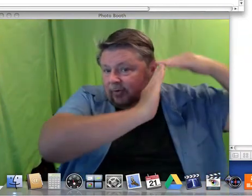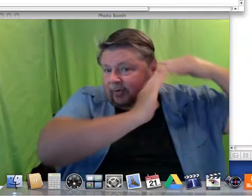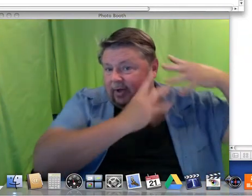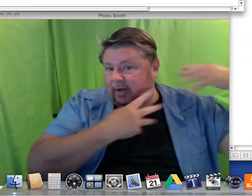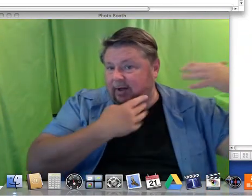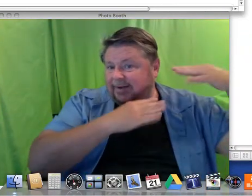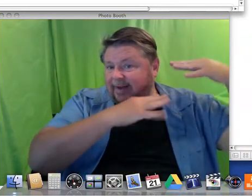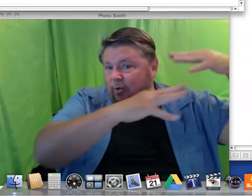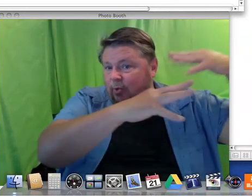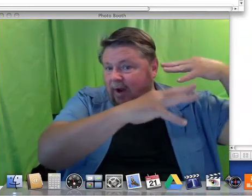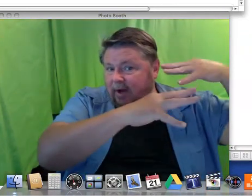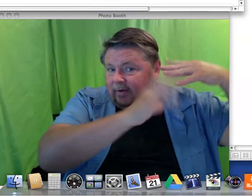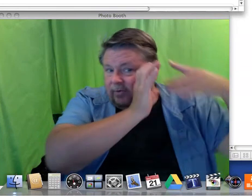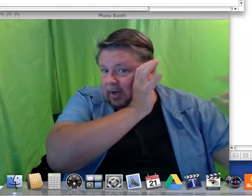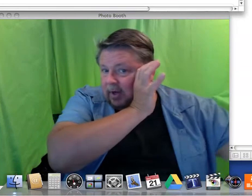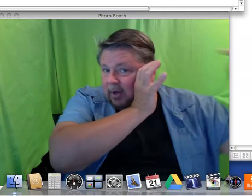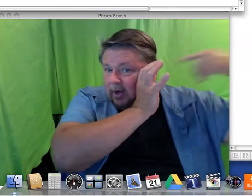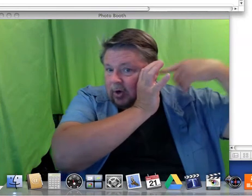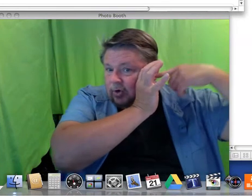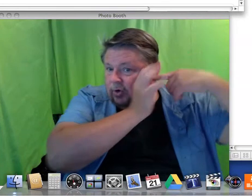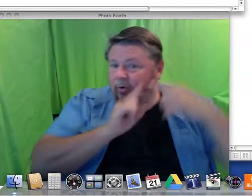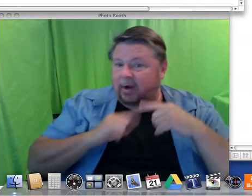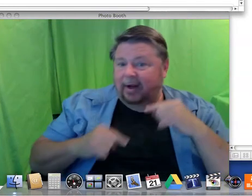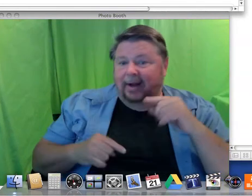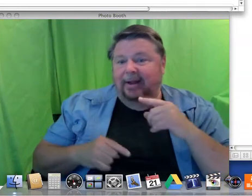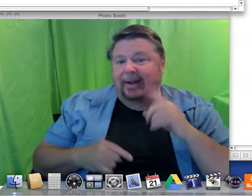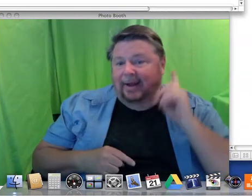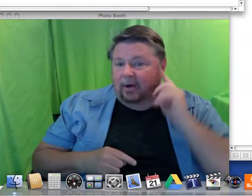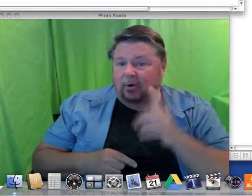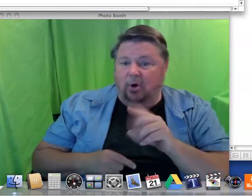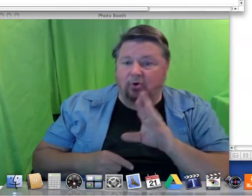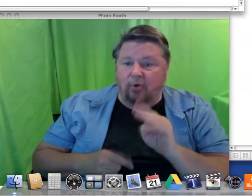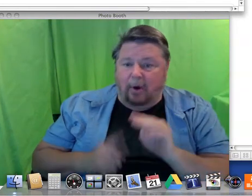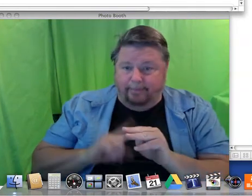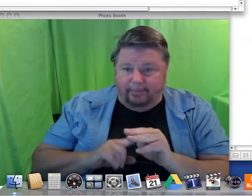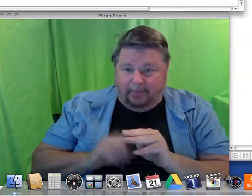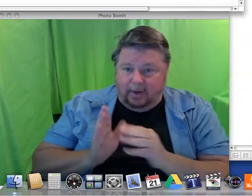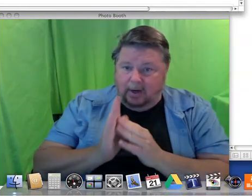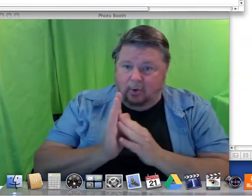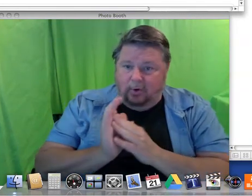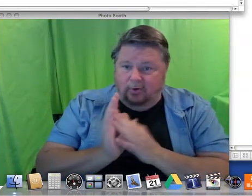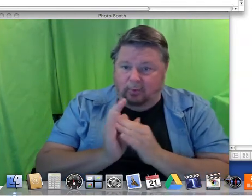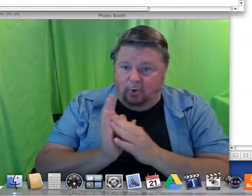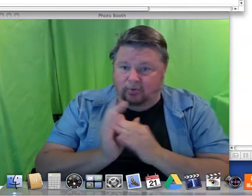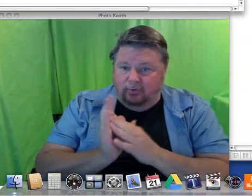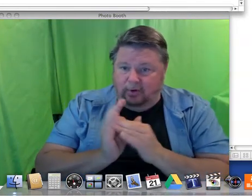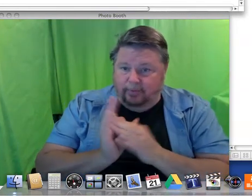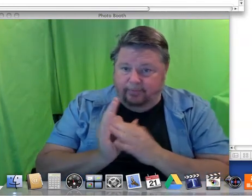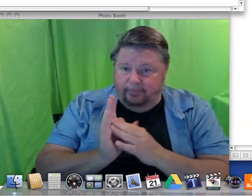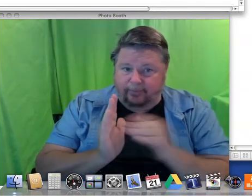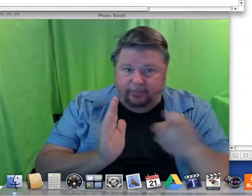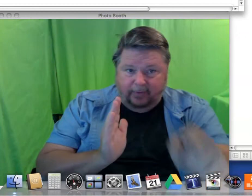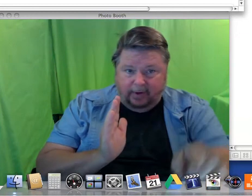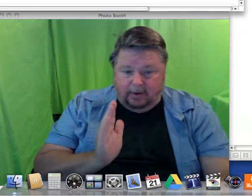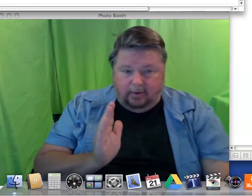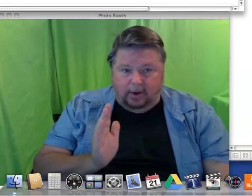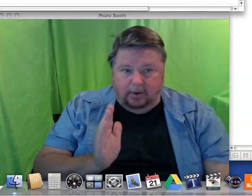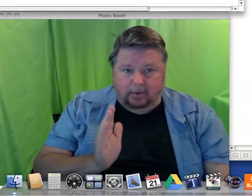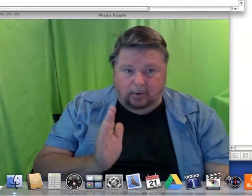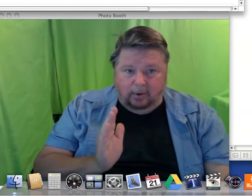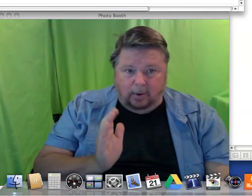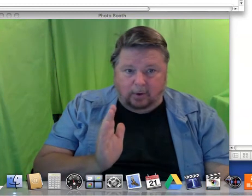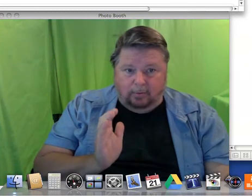funnels sound waves to the eardrum, which moves.